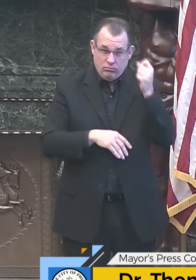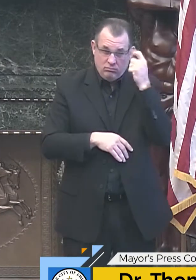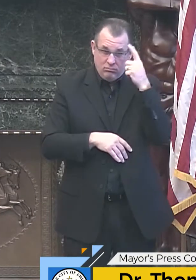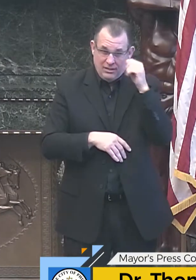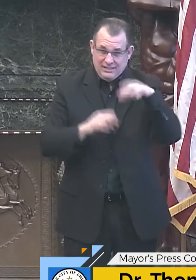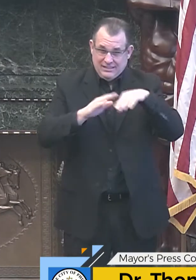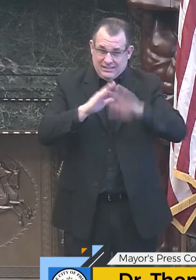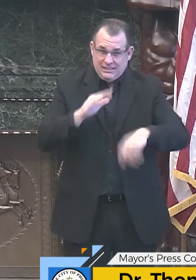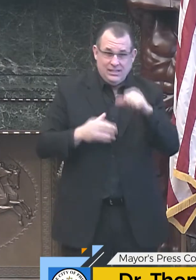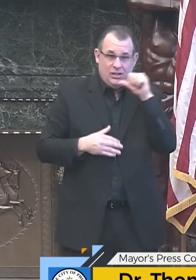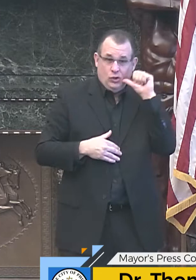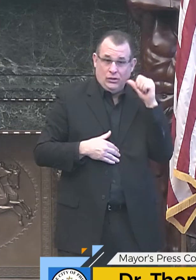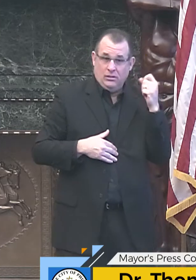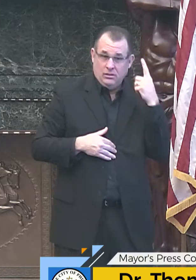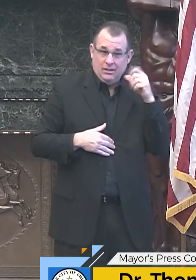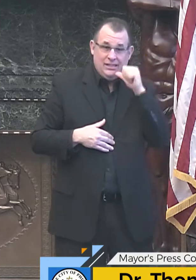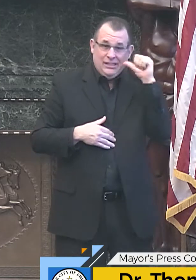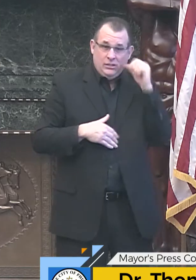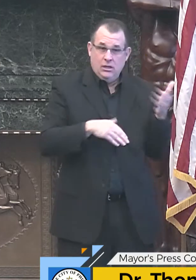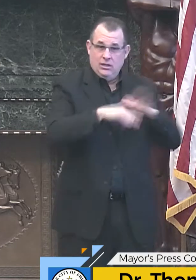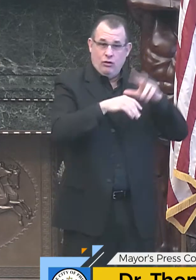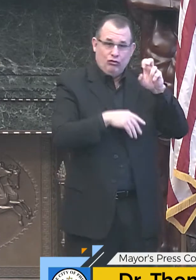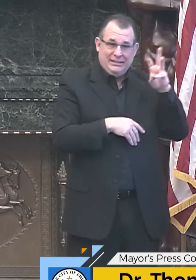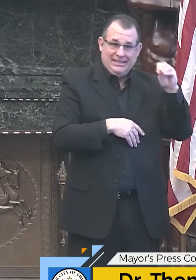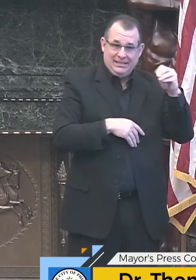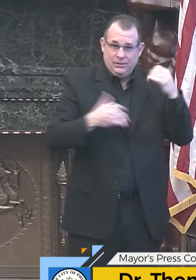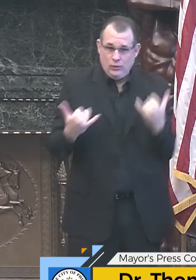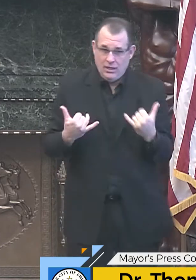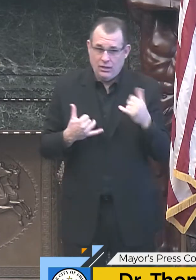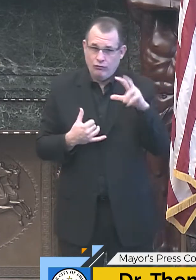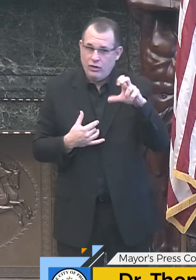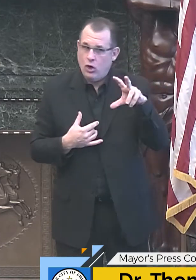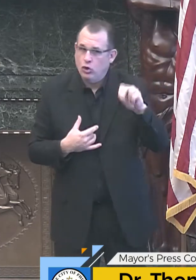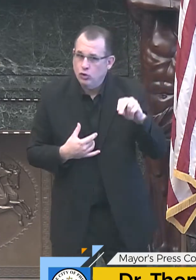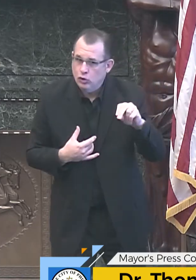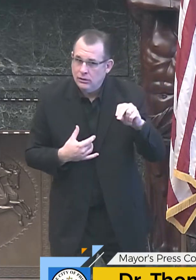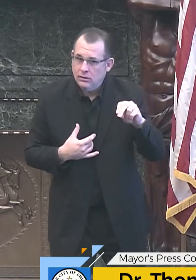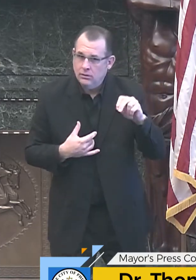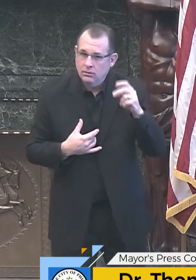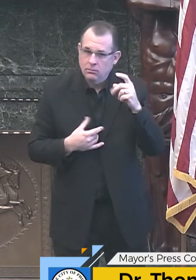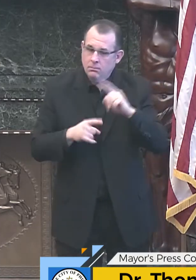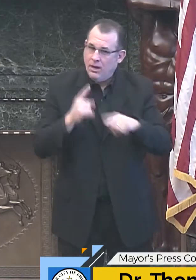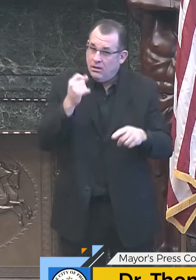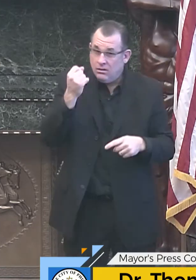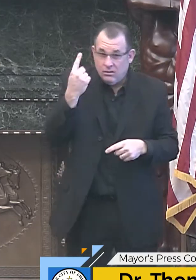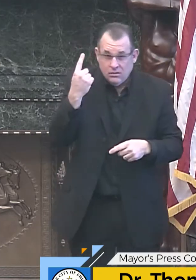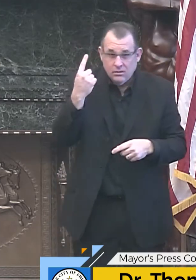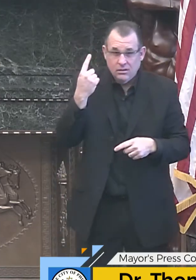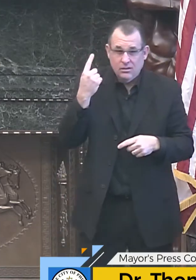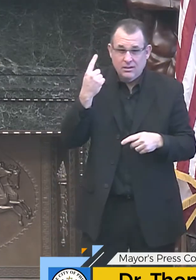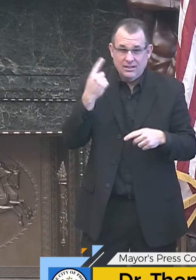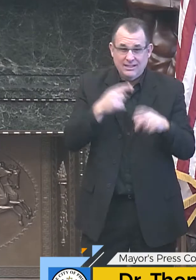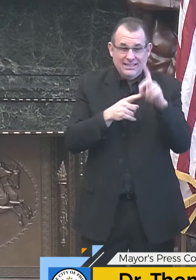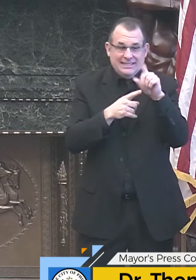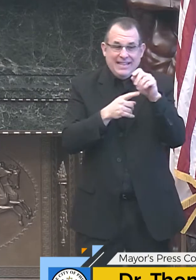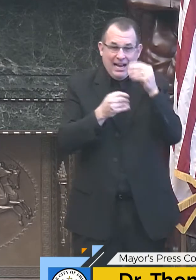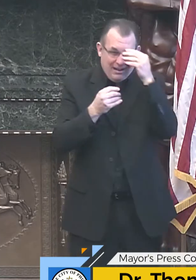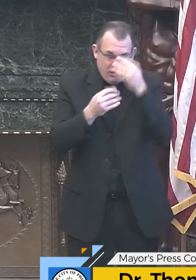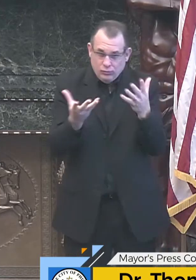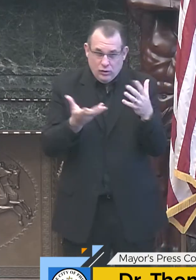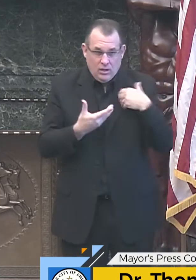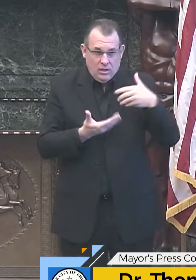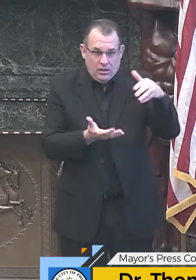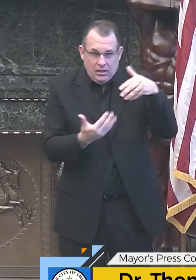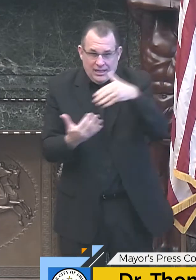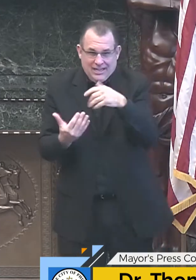reported yesterday of 360, but I would be cautious in interpreting that because our data comes in batches, so we want to follow